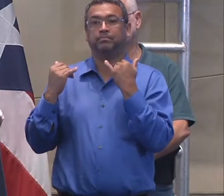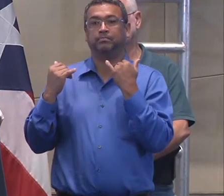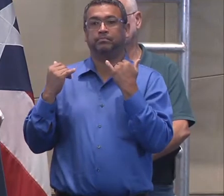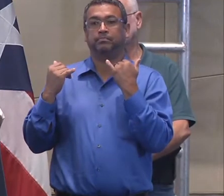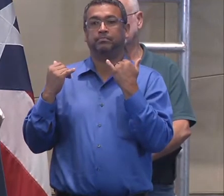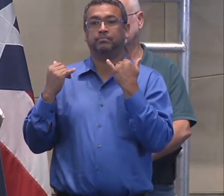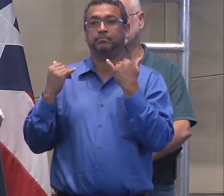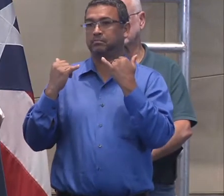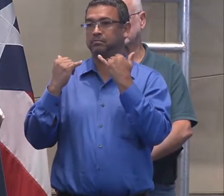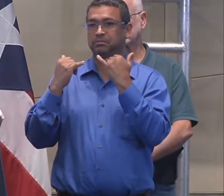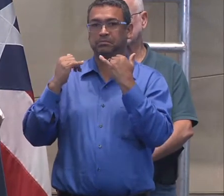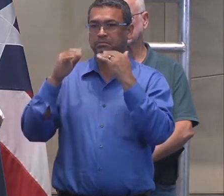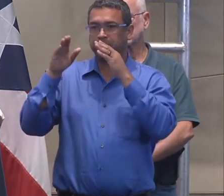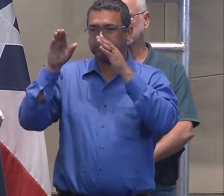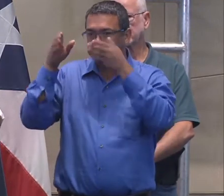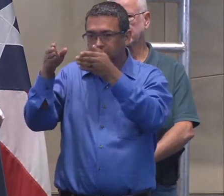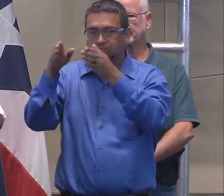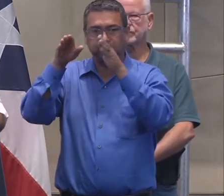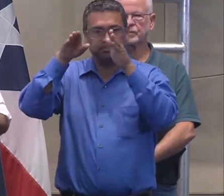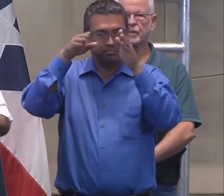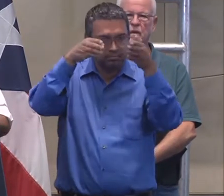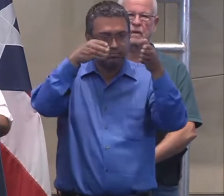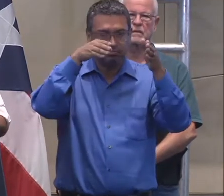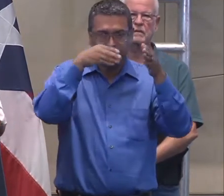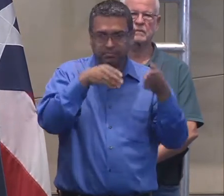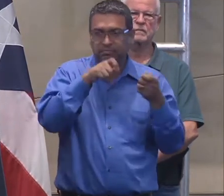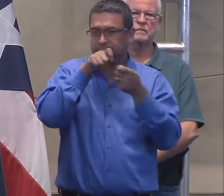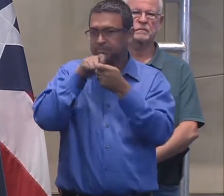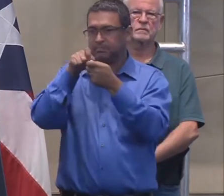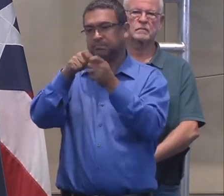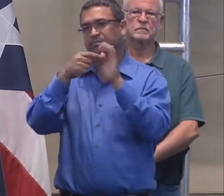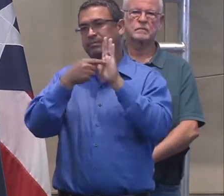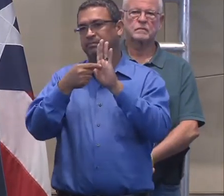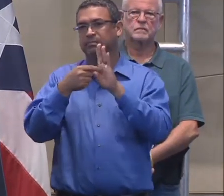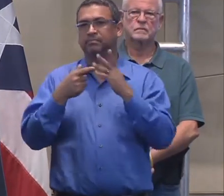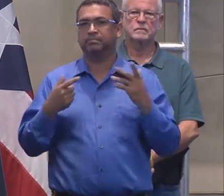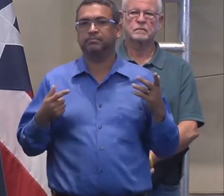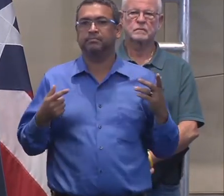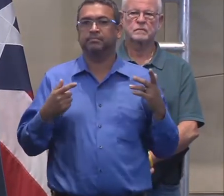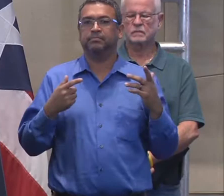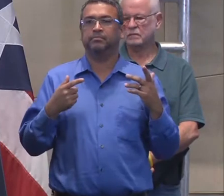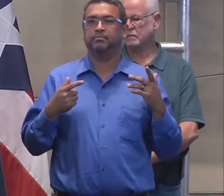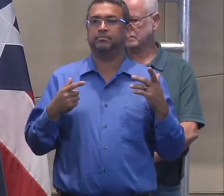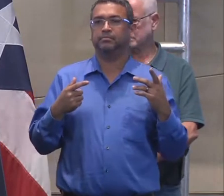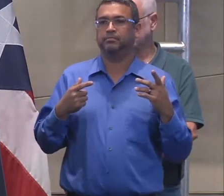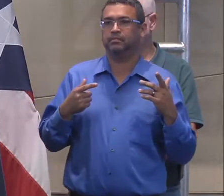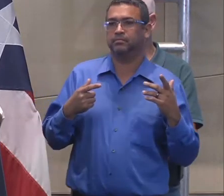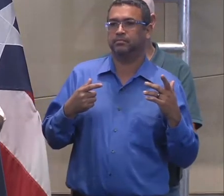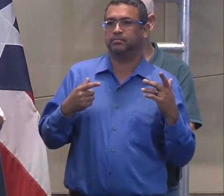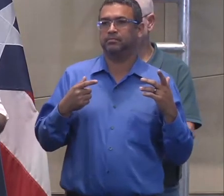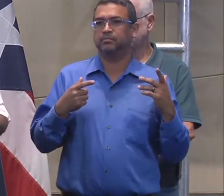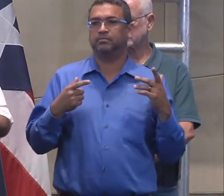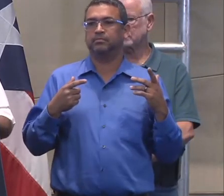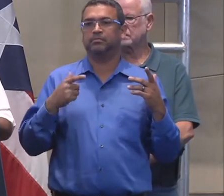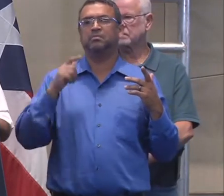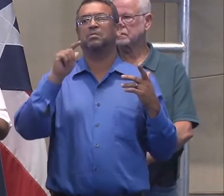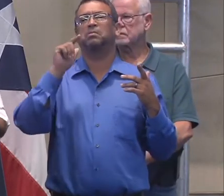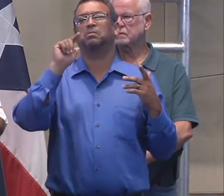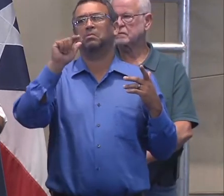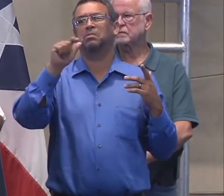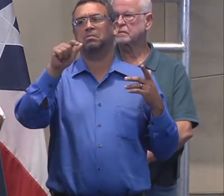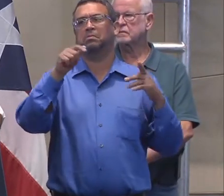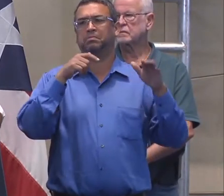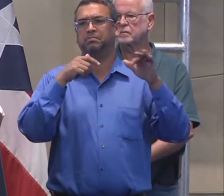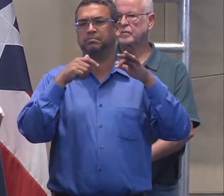you know, we can focus on some areas of greater need. So for example, although, and I'll talk about this later on, although